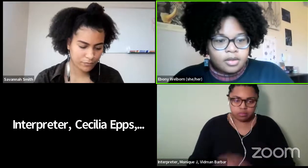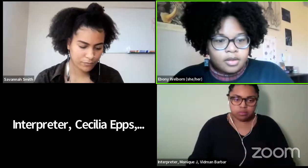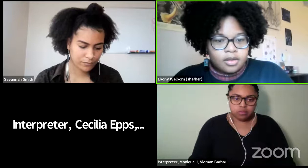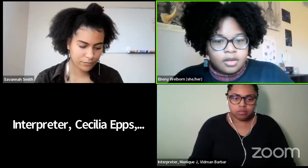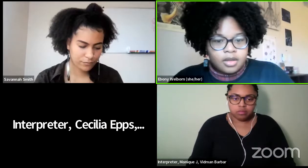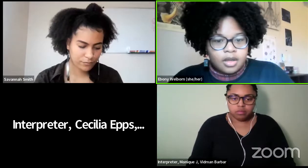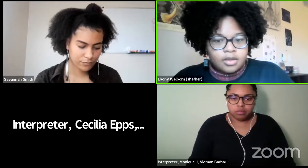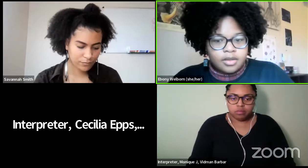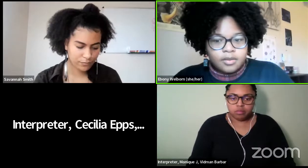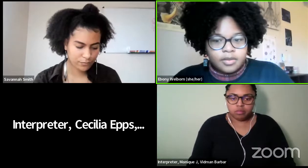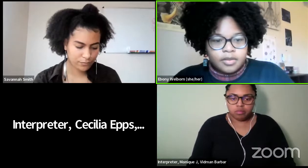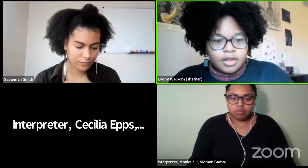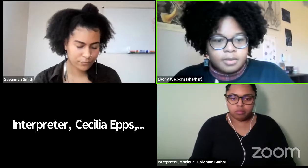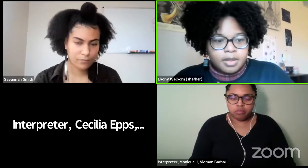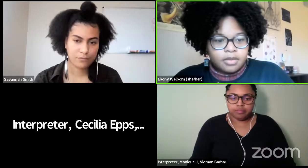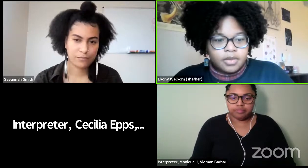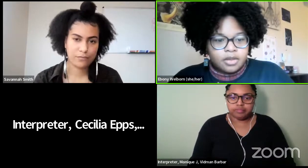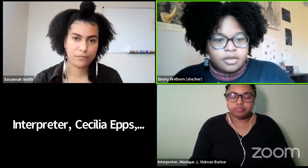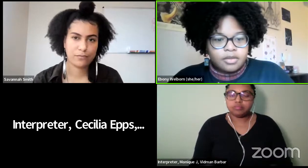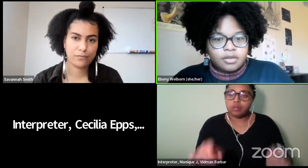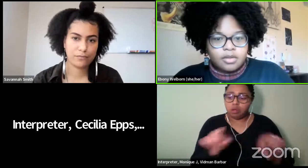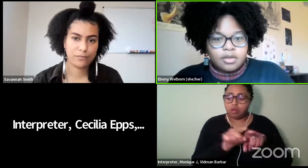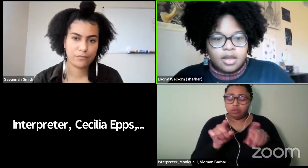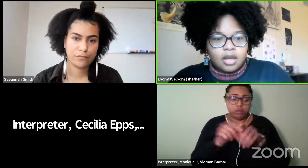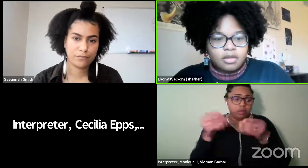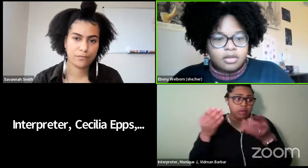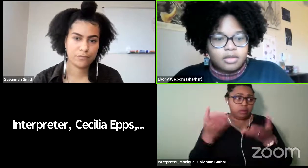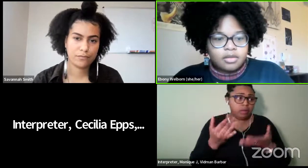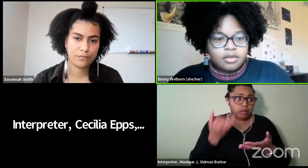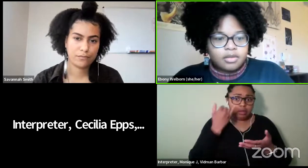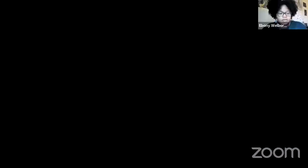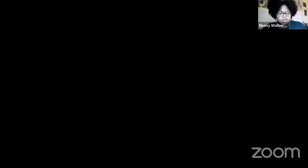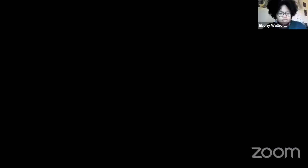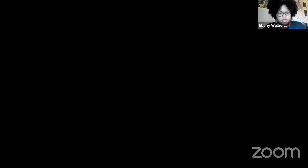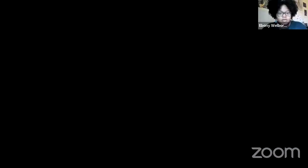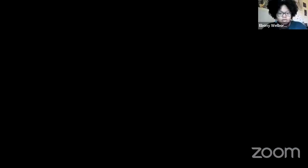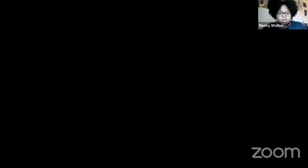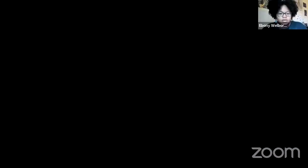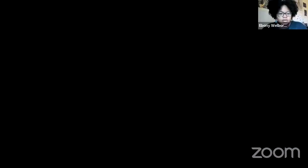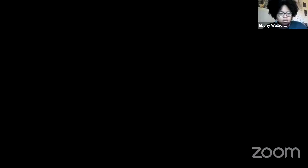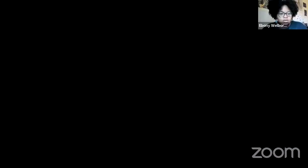And also feel free to let me know if it's too loud.